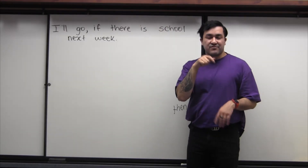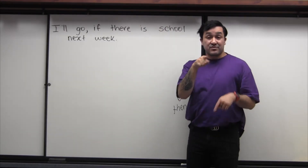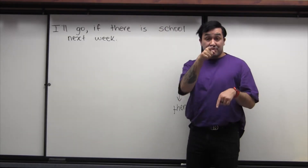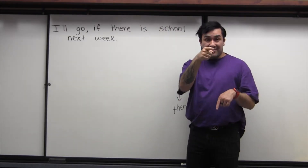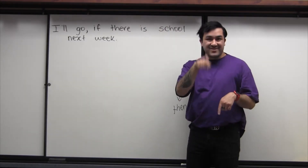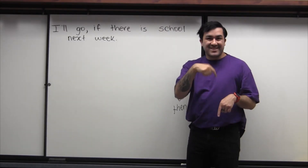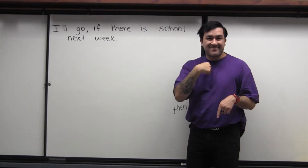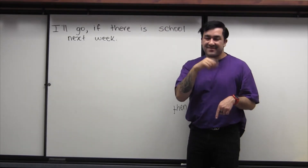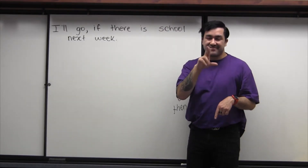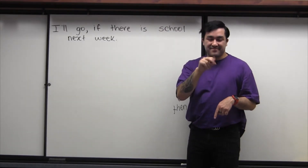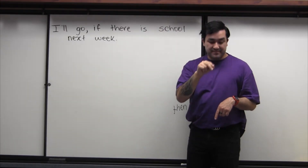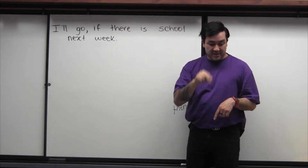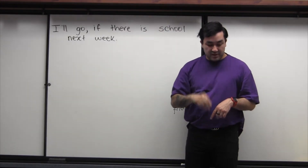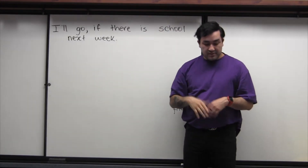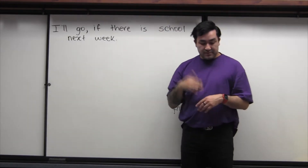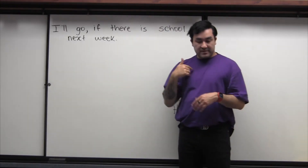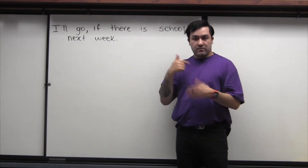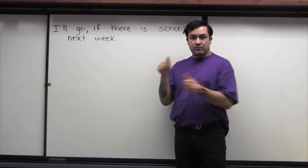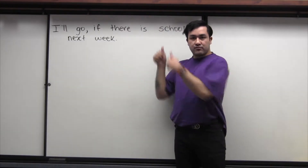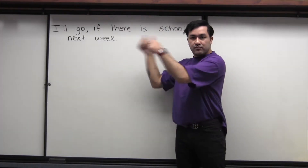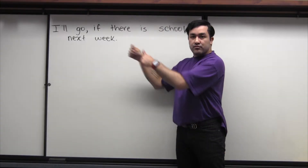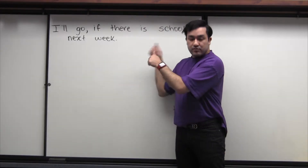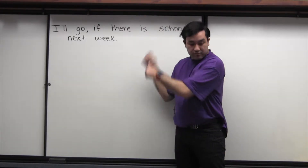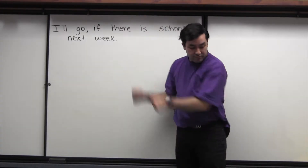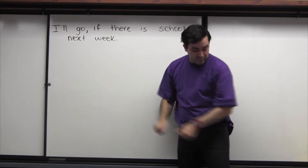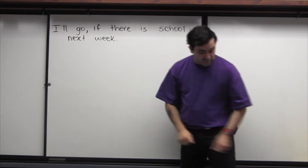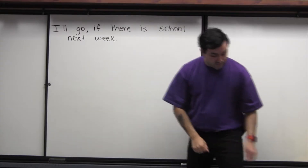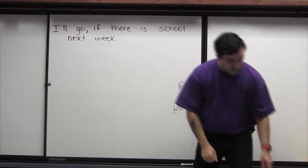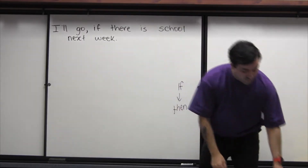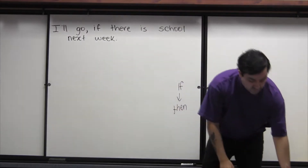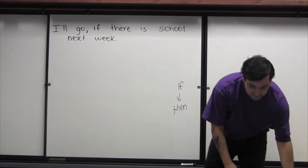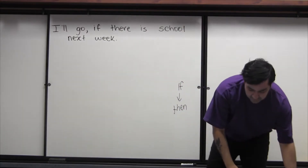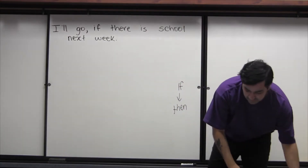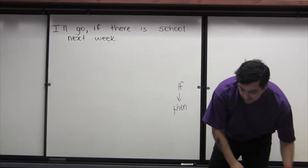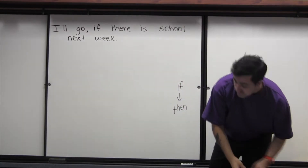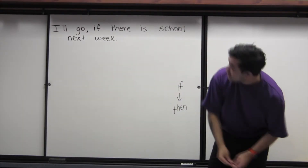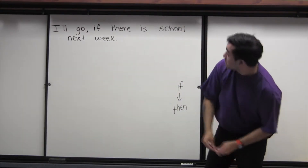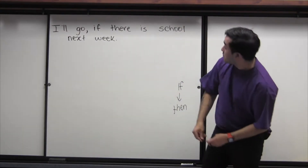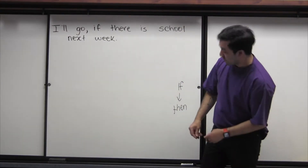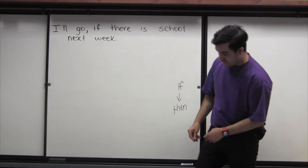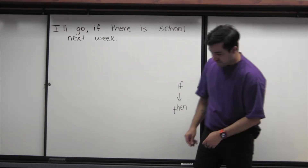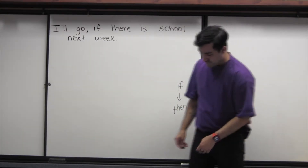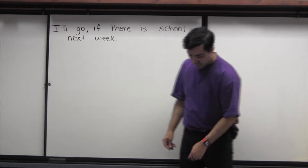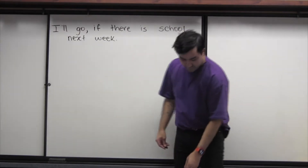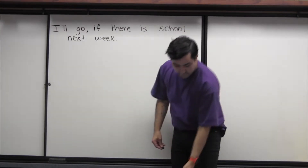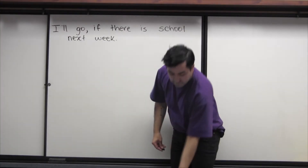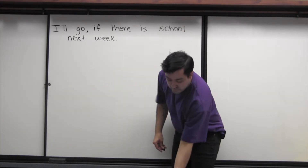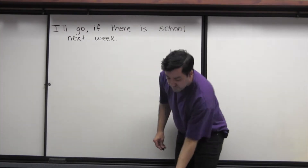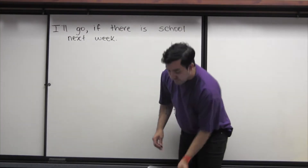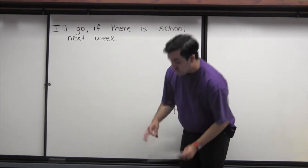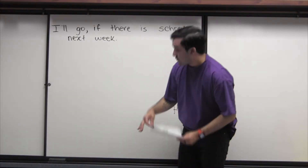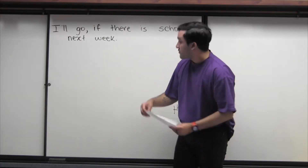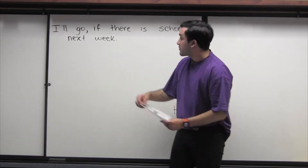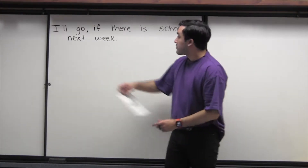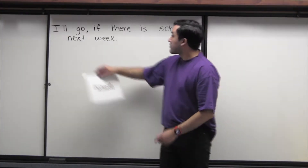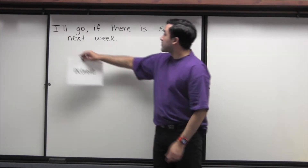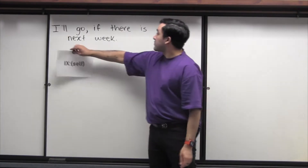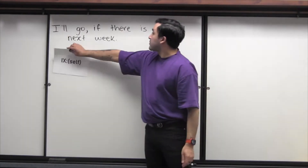that. If you, you really don't, you can do this yourself. I will go ahead though and put up all the posters. There's going to